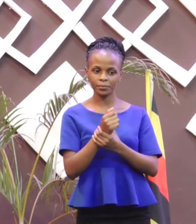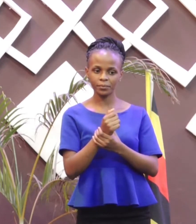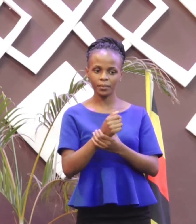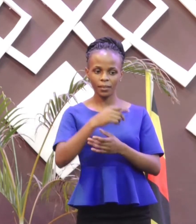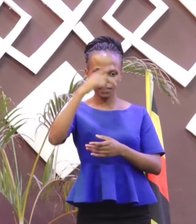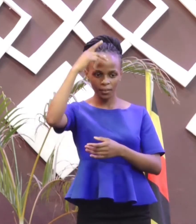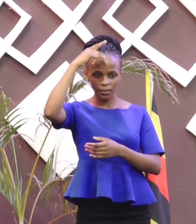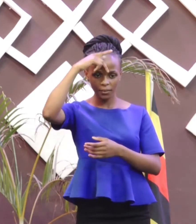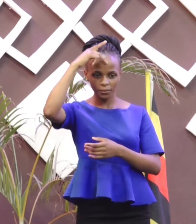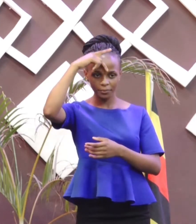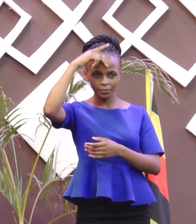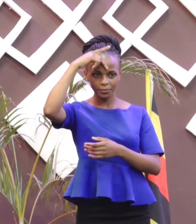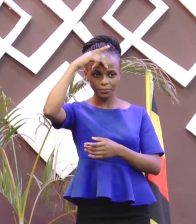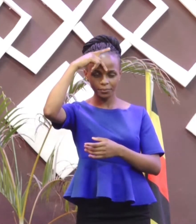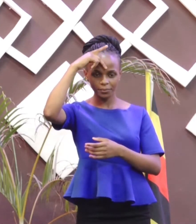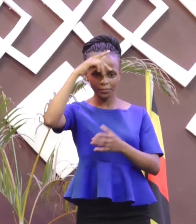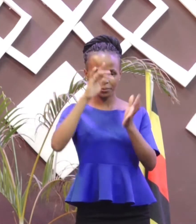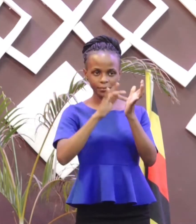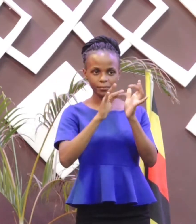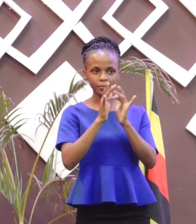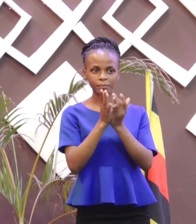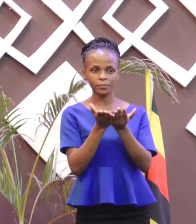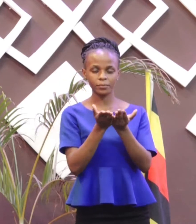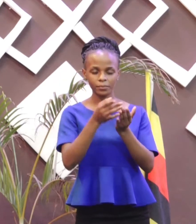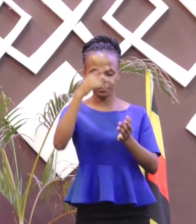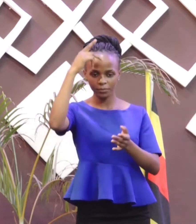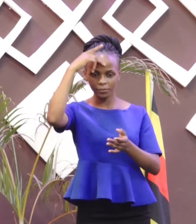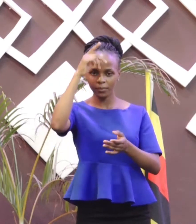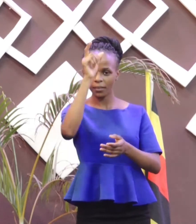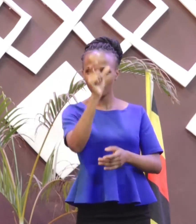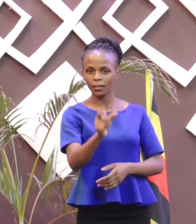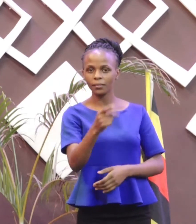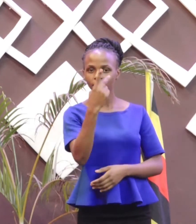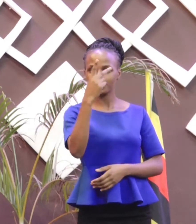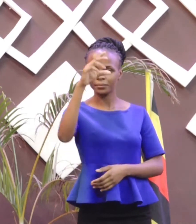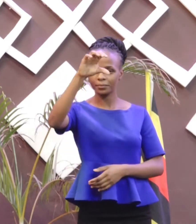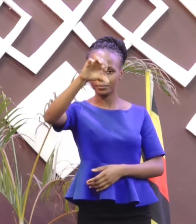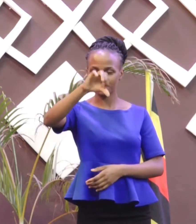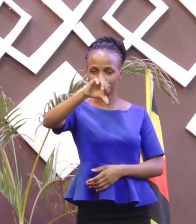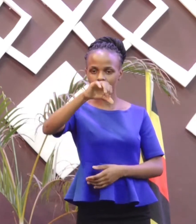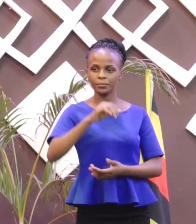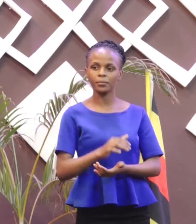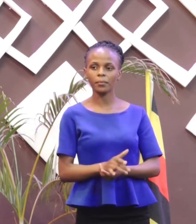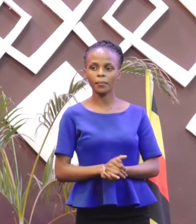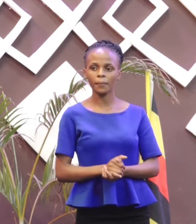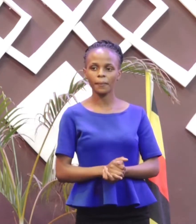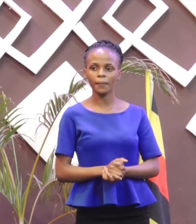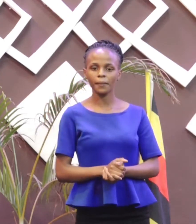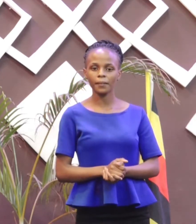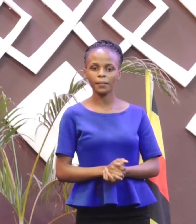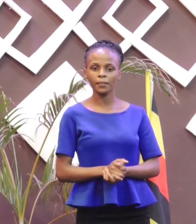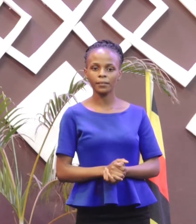Engero. The book of Proverbs. Esula ya 29. Chapter